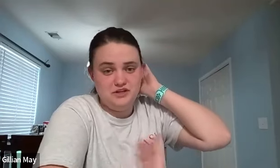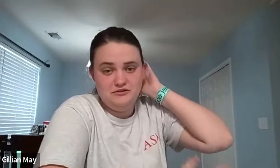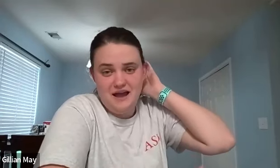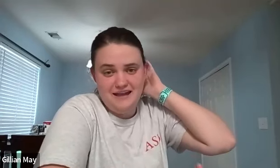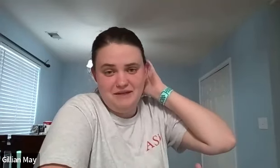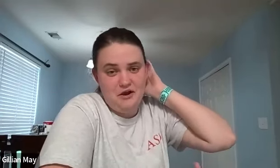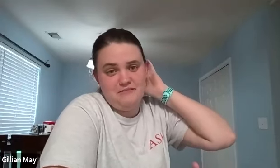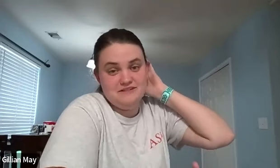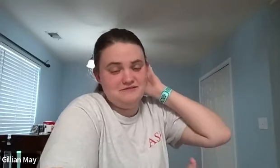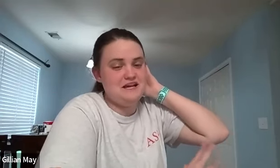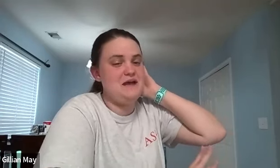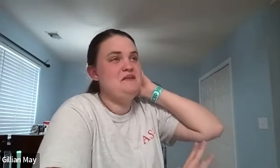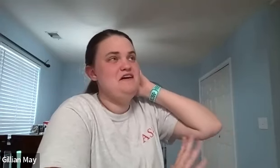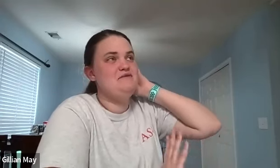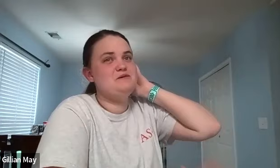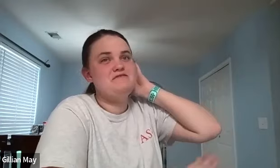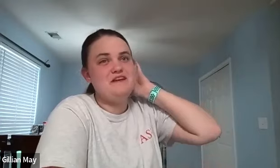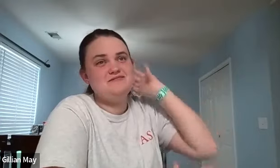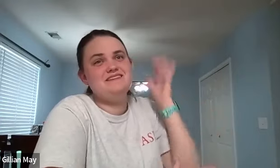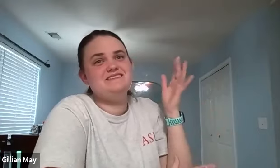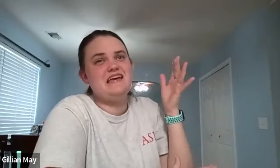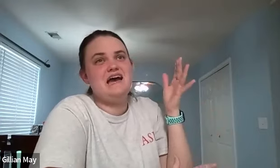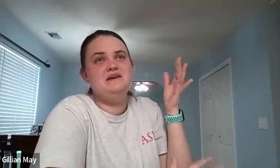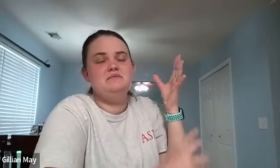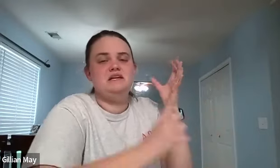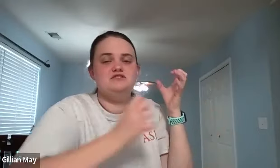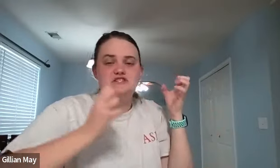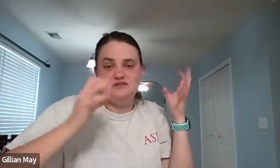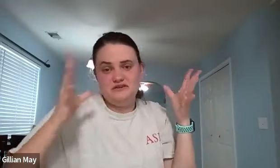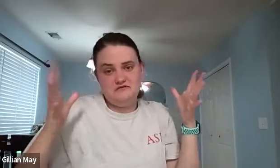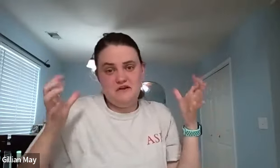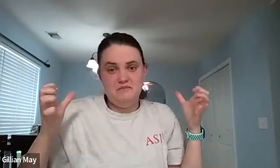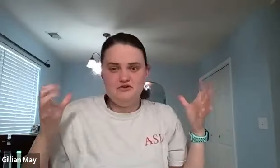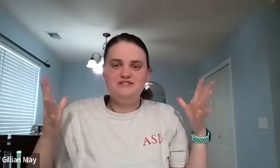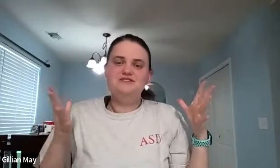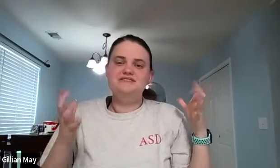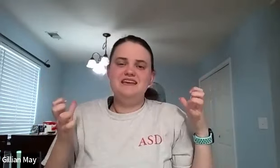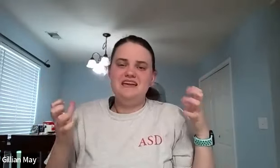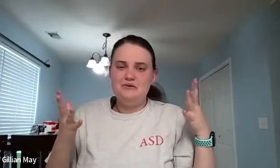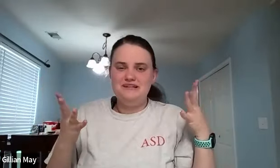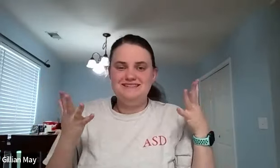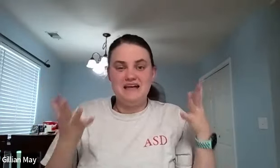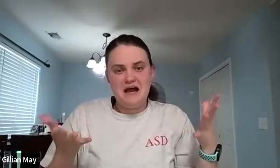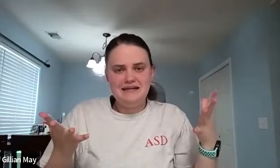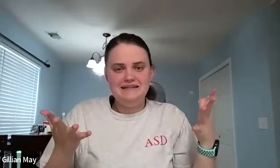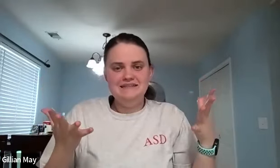cute. My heart melts every time. But one of my favorite things is that because they're still learning their fine motor skills, they can't always sign